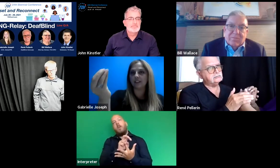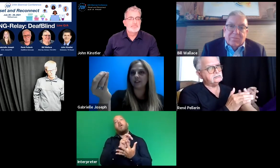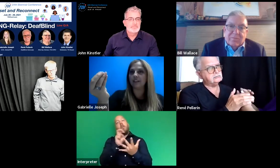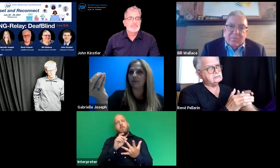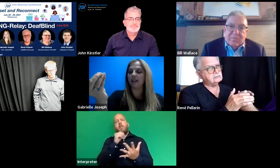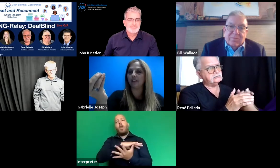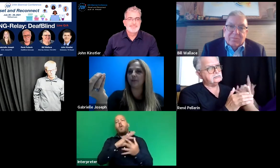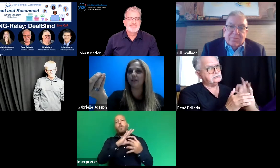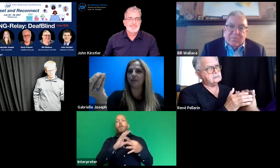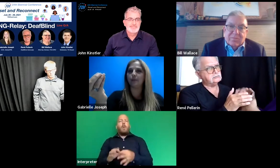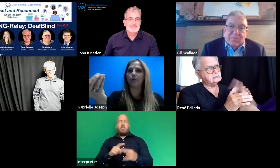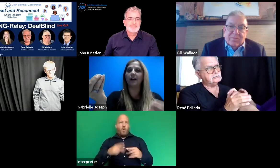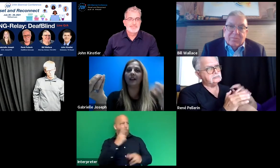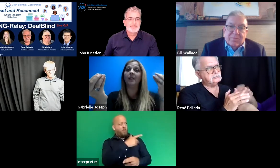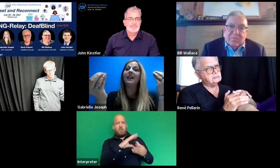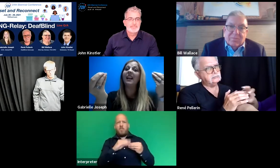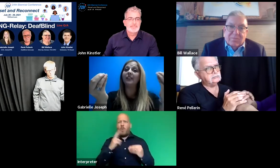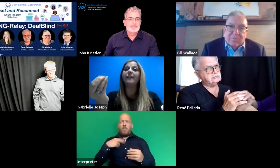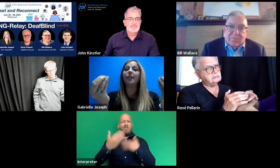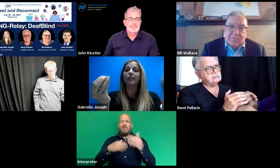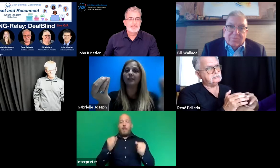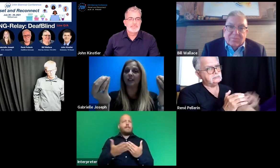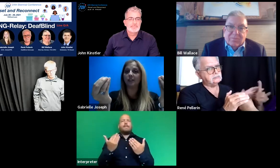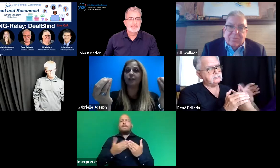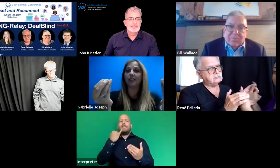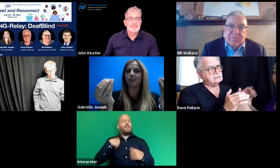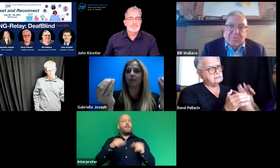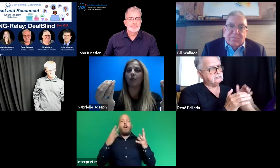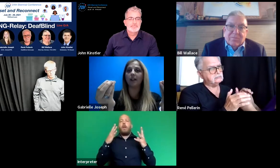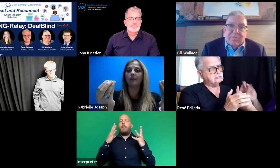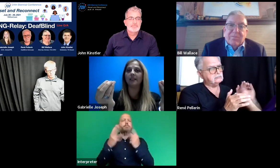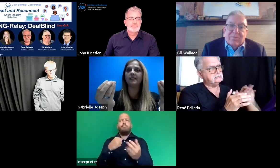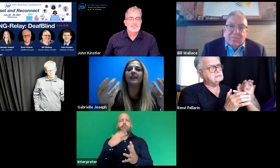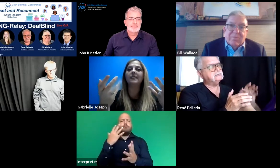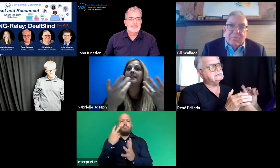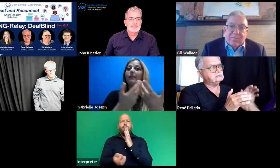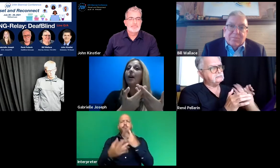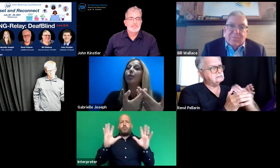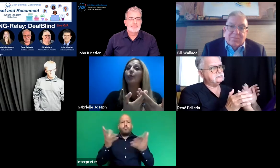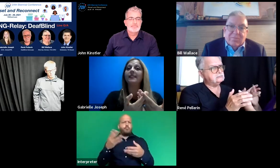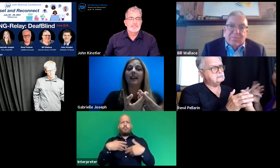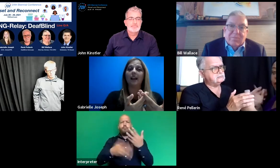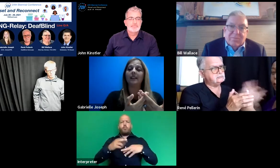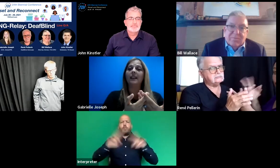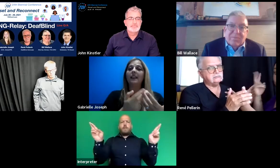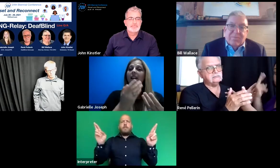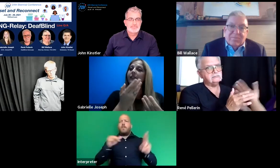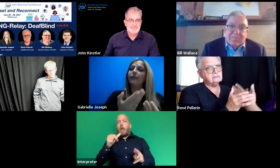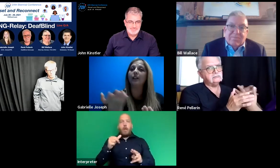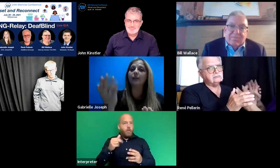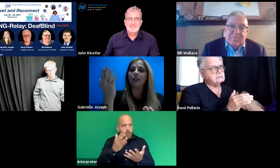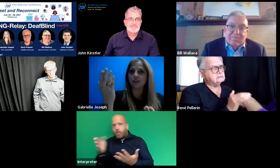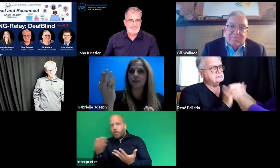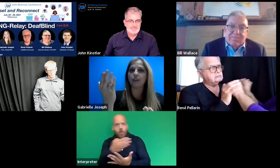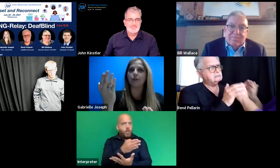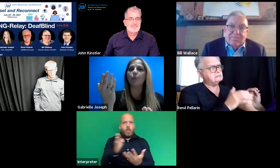the National Deafblind Distribution Program and the VRS registration requirements to somehow coincide. That if they've